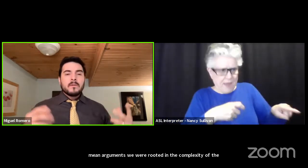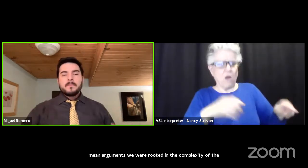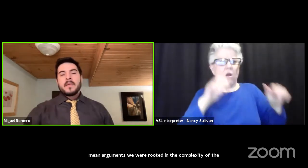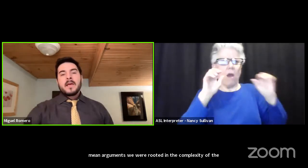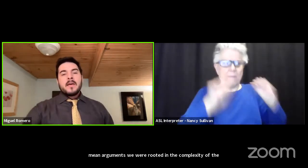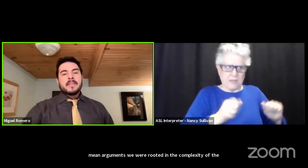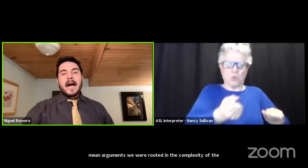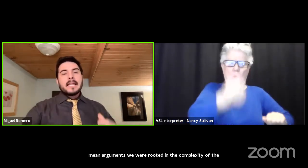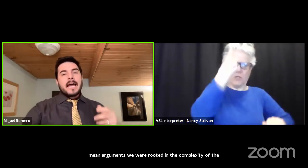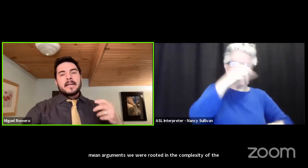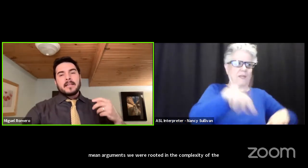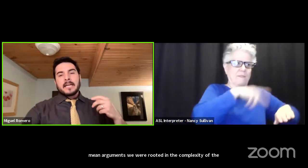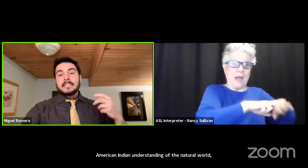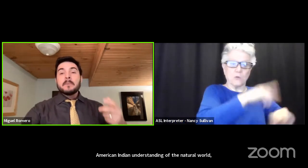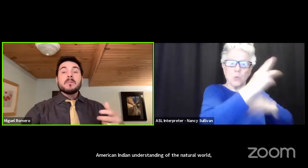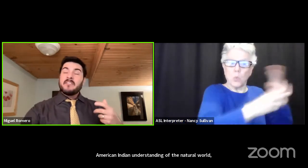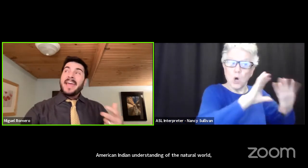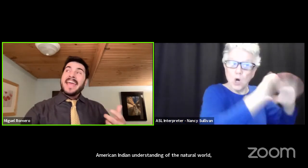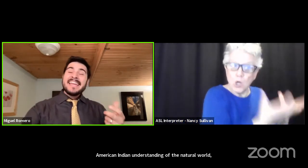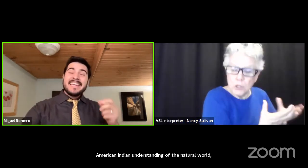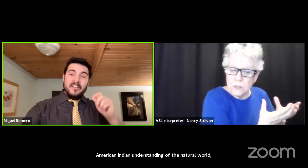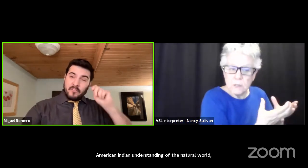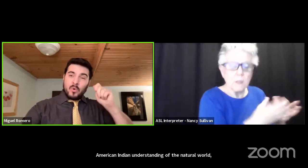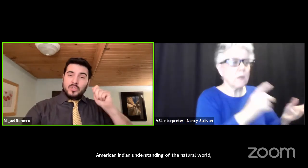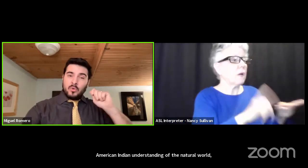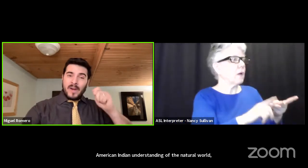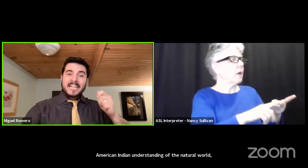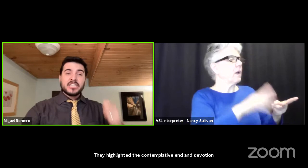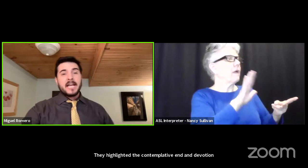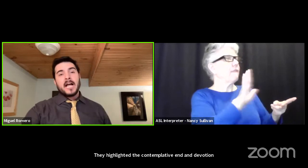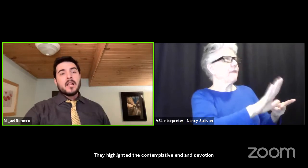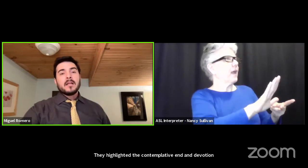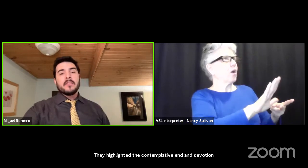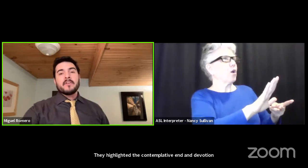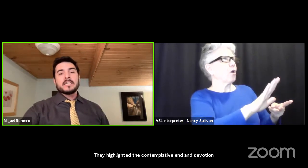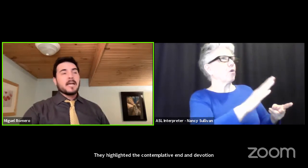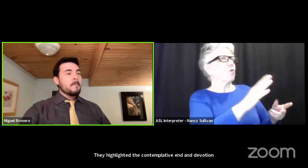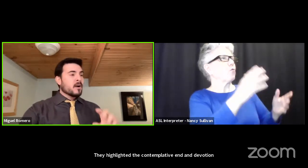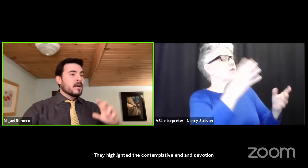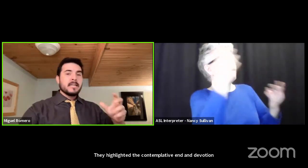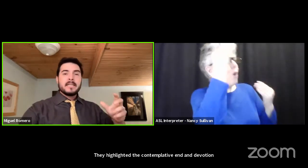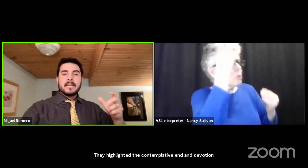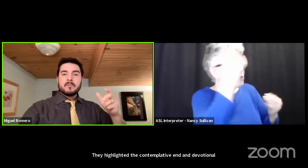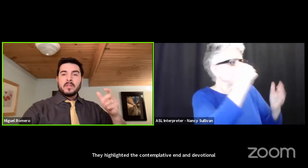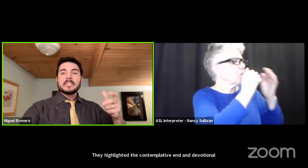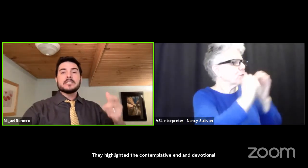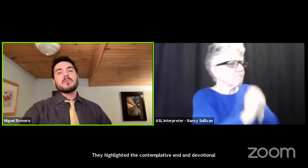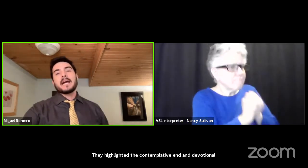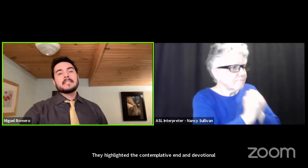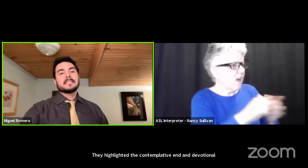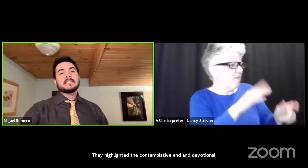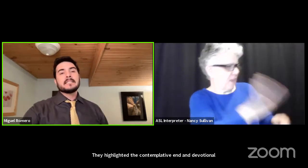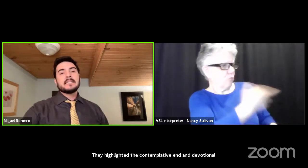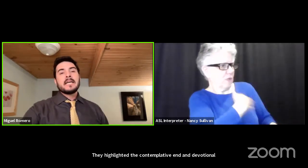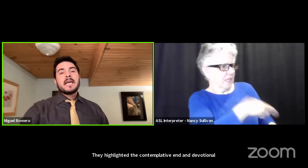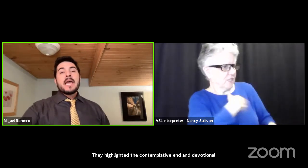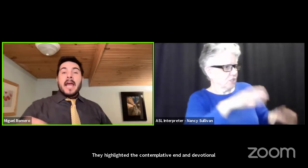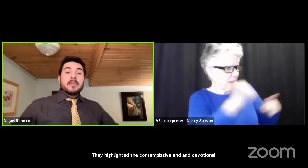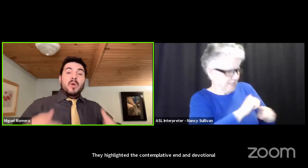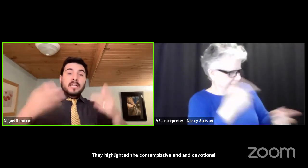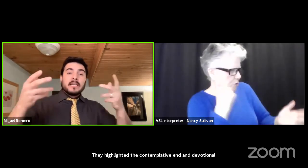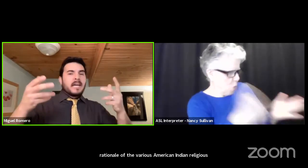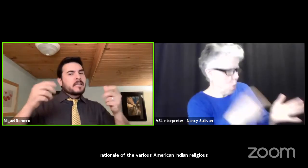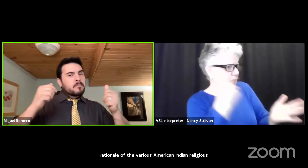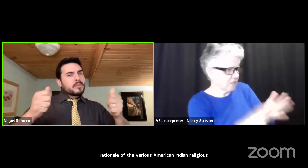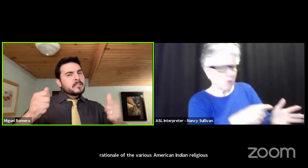natural world. They highlighted the contemplative end and devotional rationale of the various Amerindian religious practices.